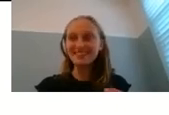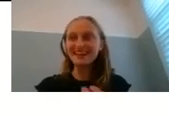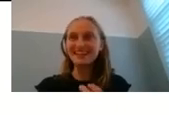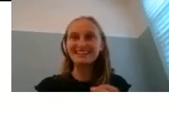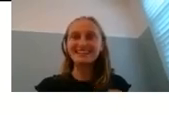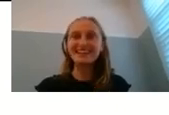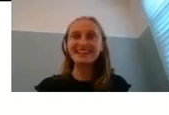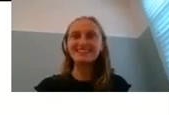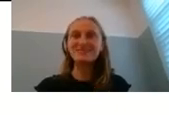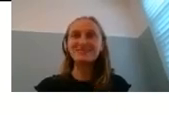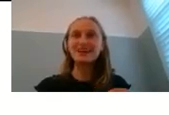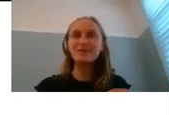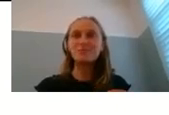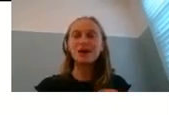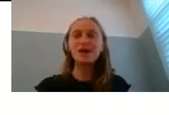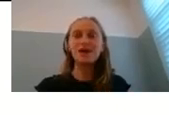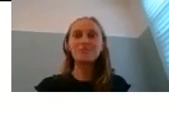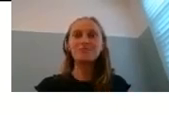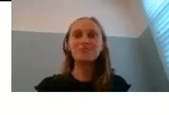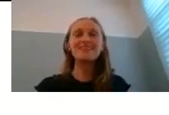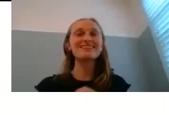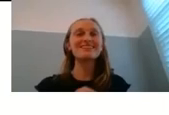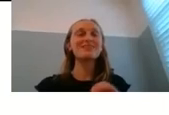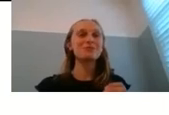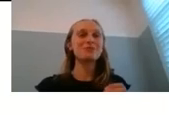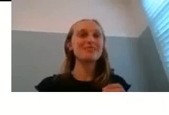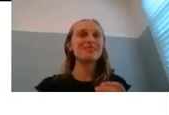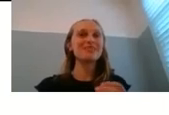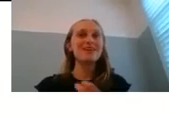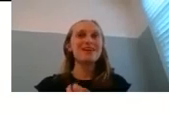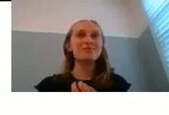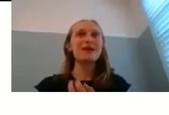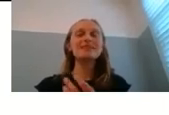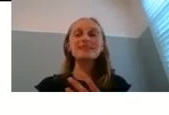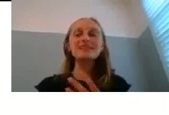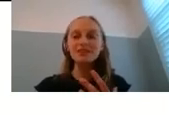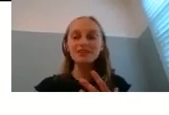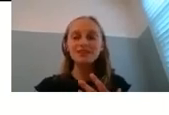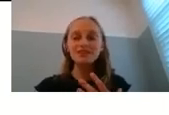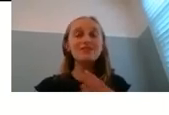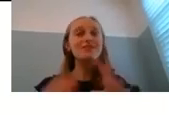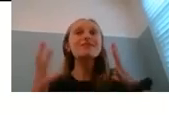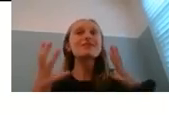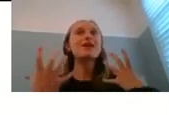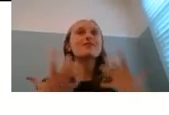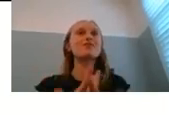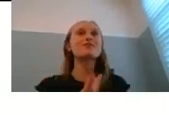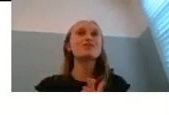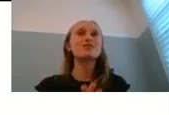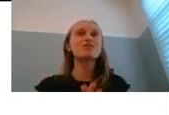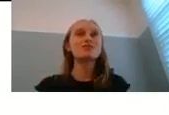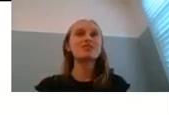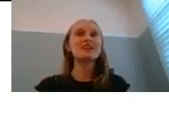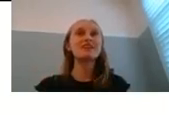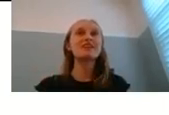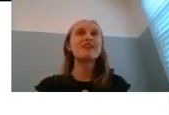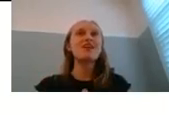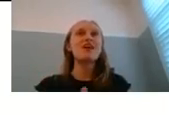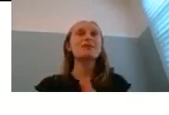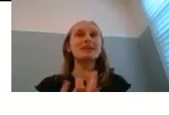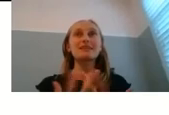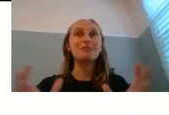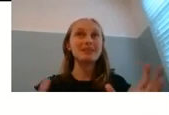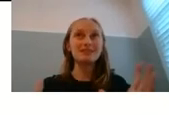not an easy language to pick up but um i think it's definitely worth um at least having even if like you have a foundational understanding